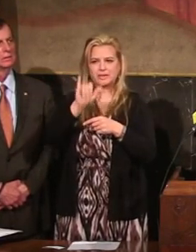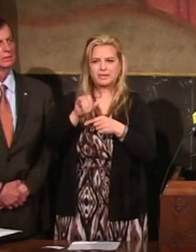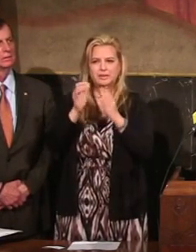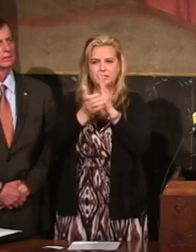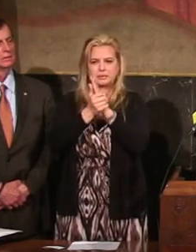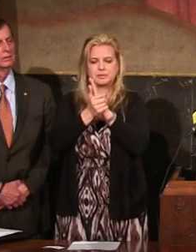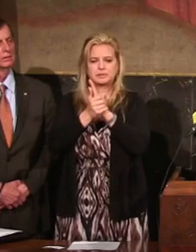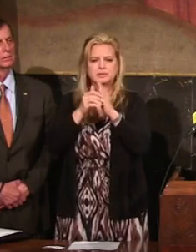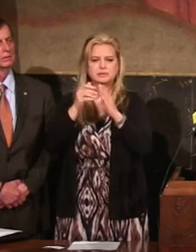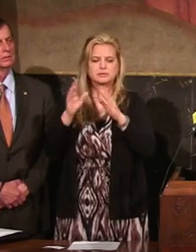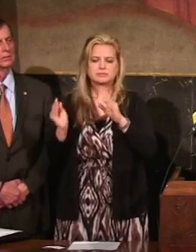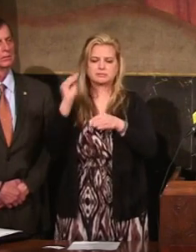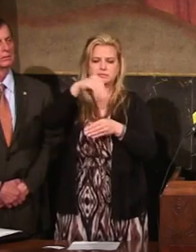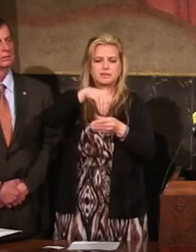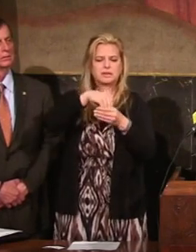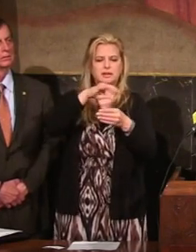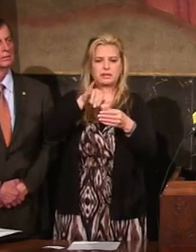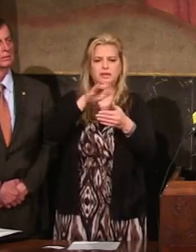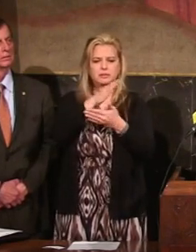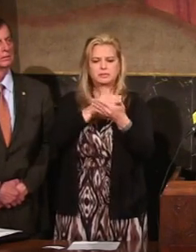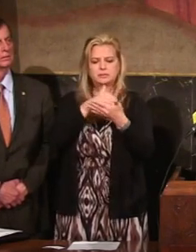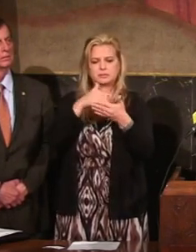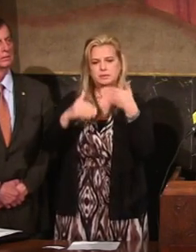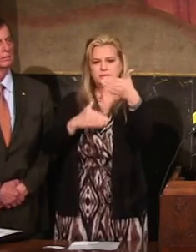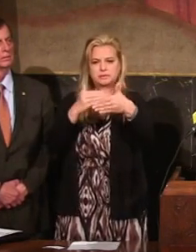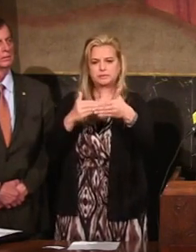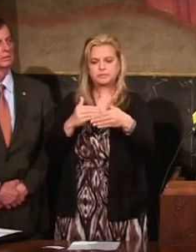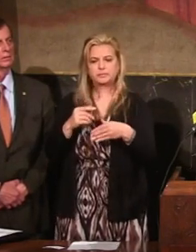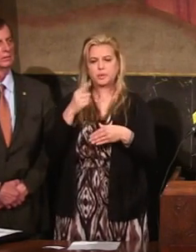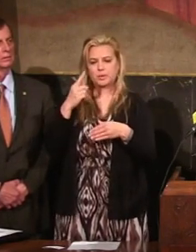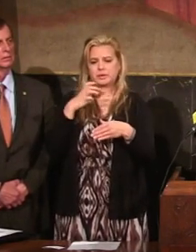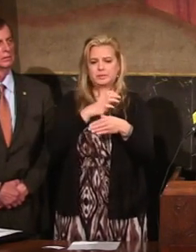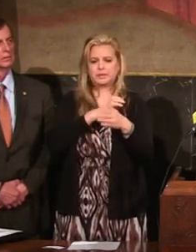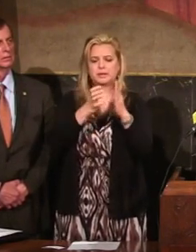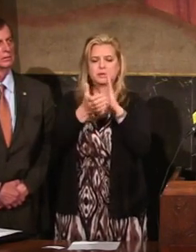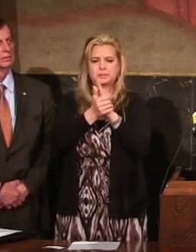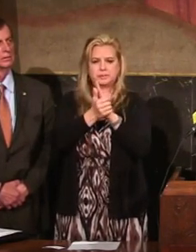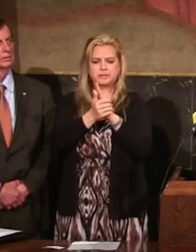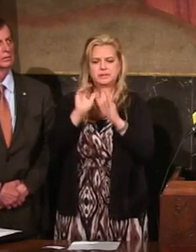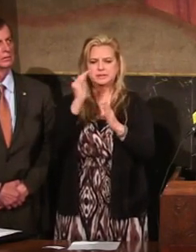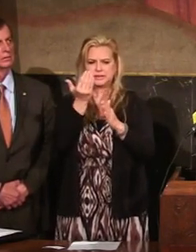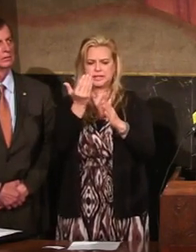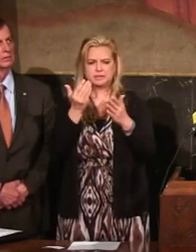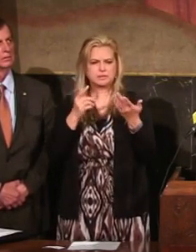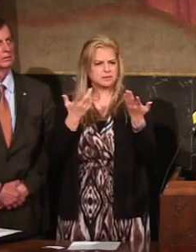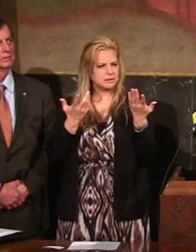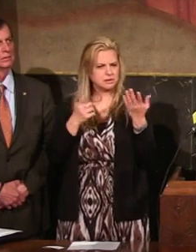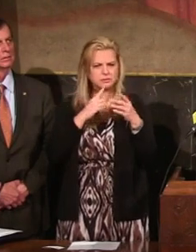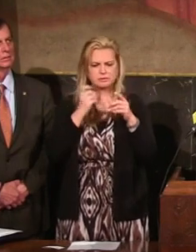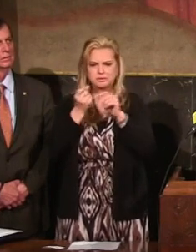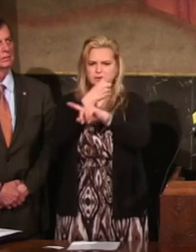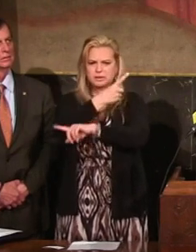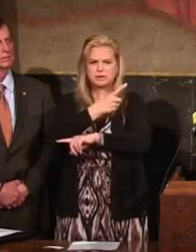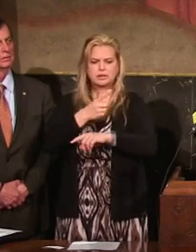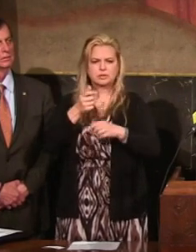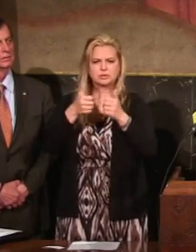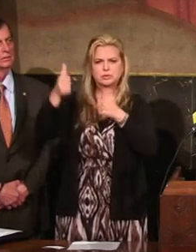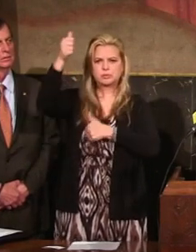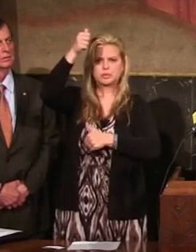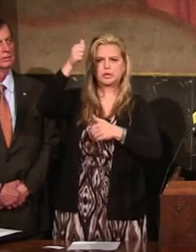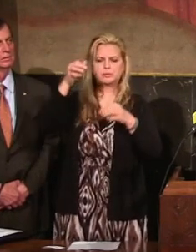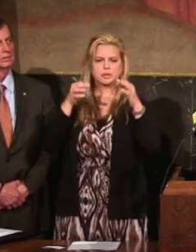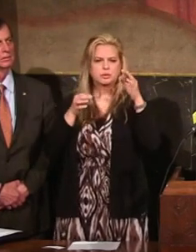amendment became a part of the budget process. One committee amendment seemingly violates the well-recognized Supreme Court decision of Henry